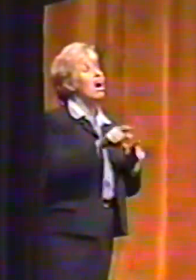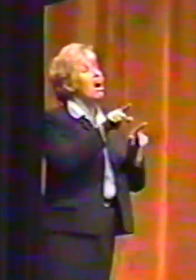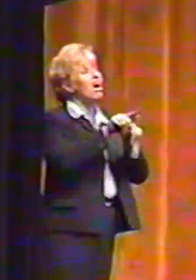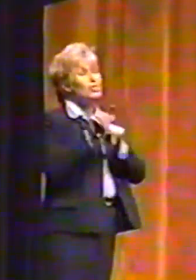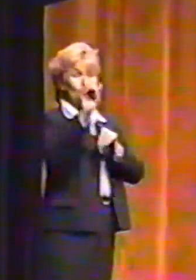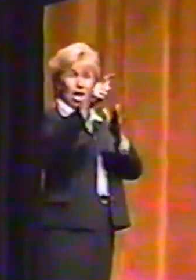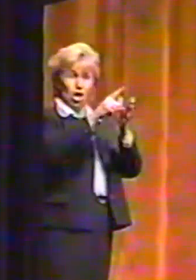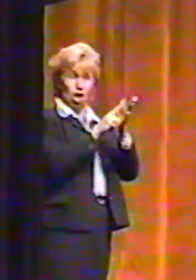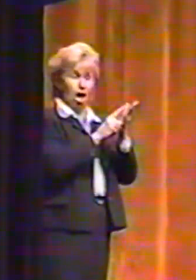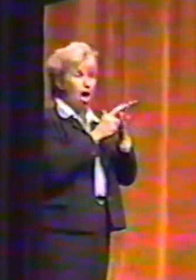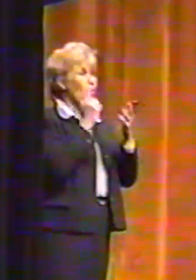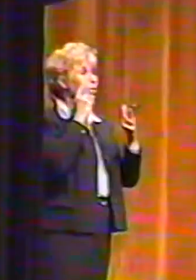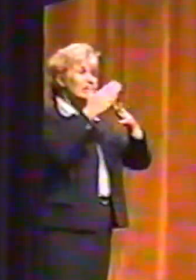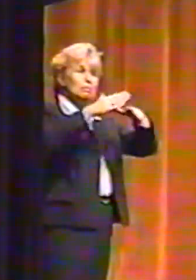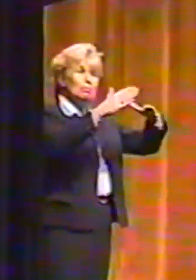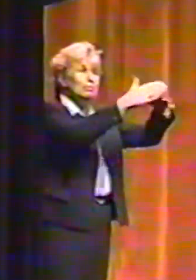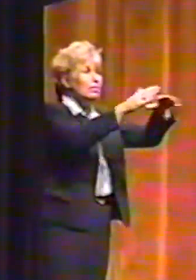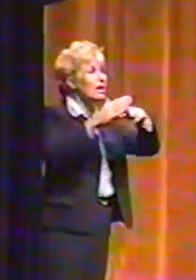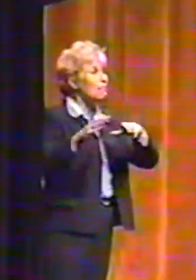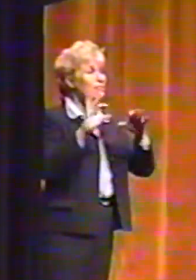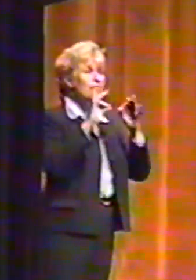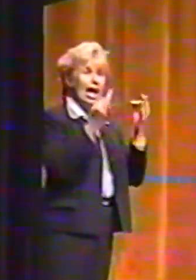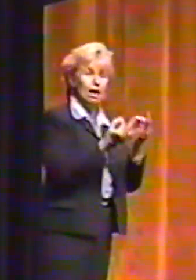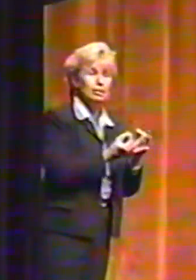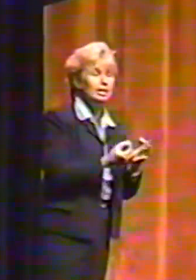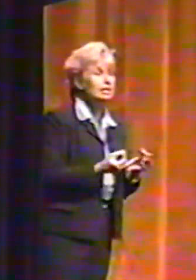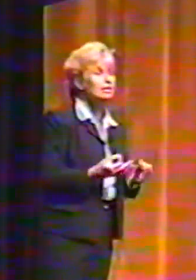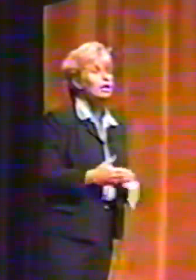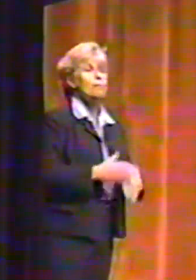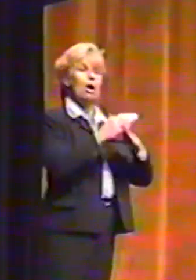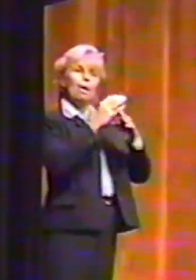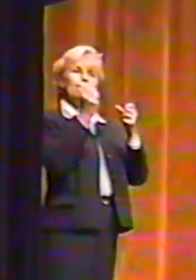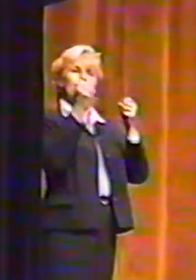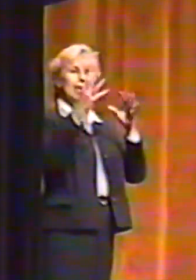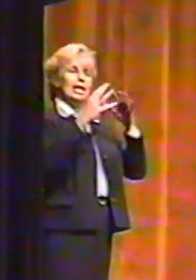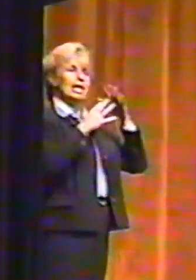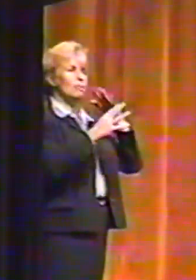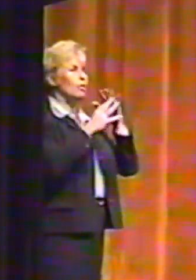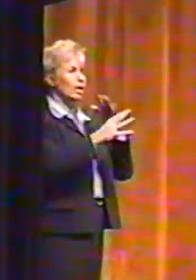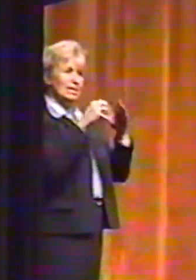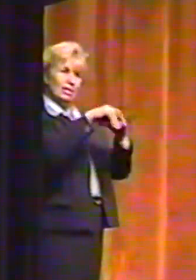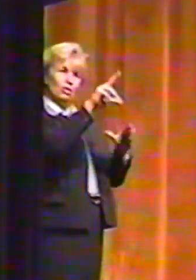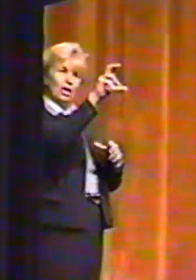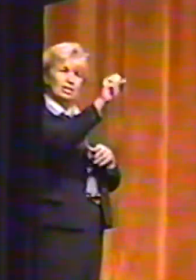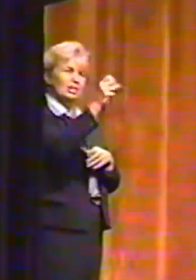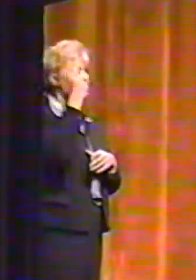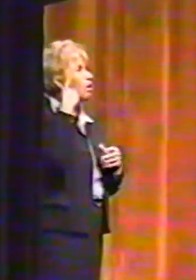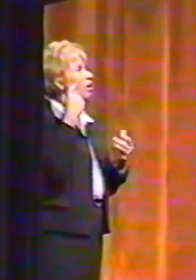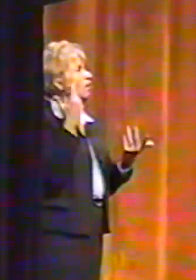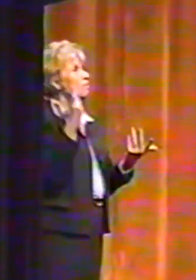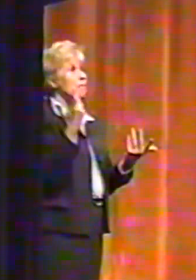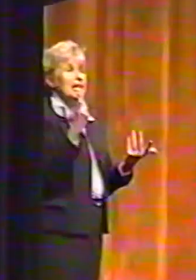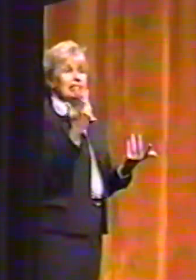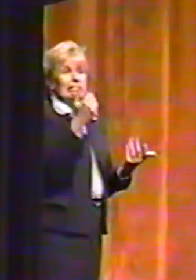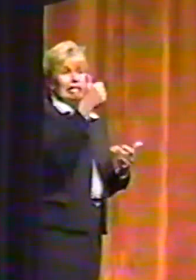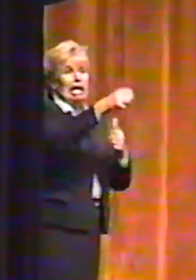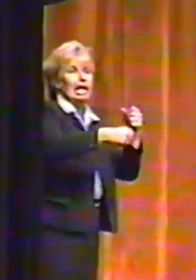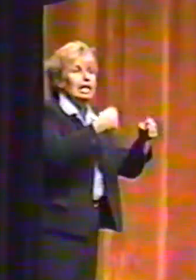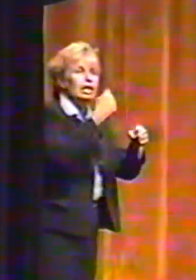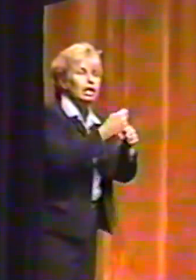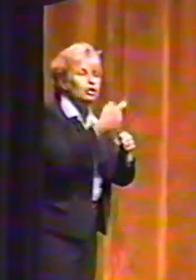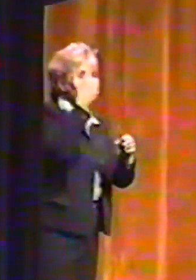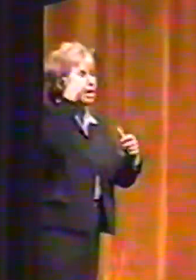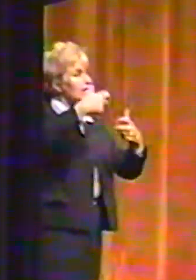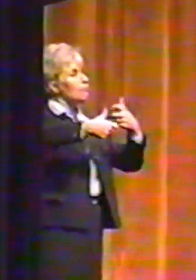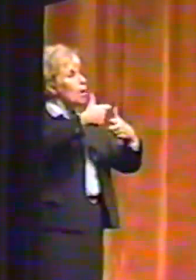law eliminated due process rights and barred many immigrants from the United States for as many as 10 years, just because of problems that they